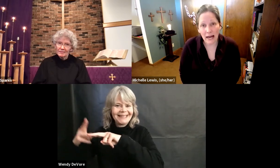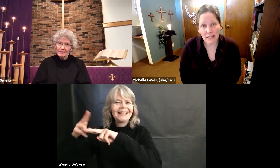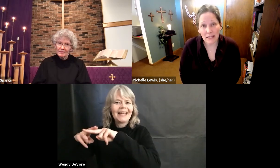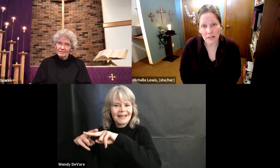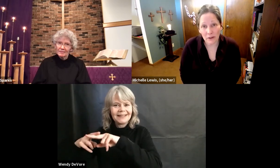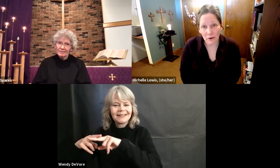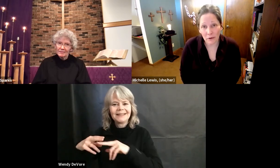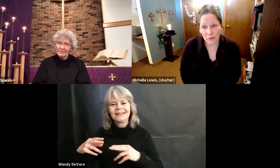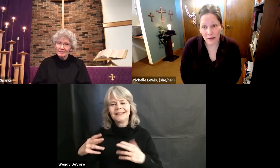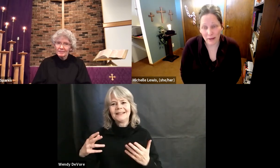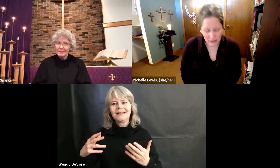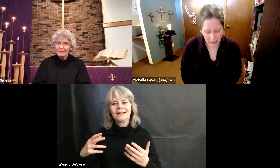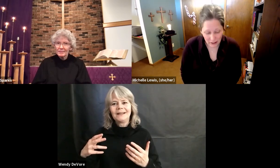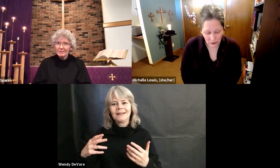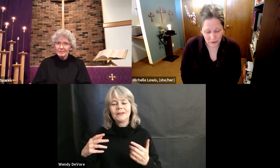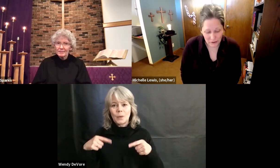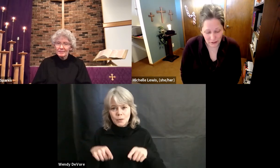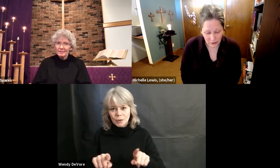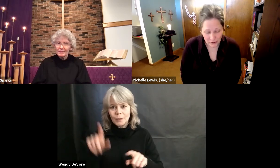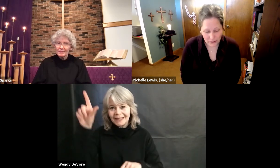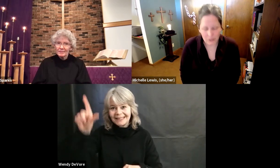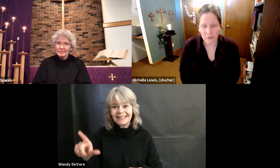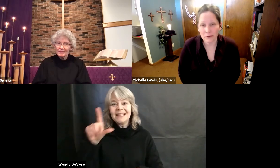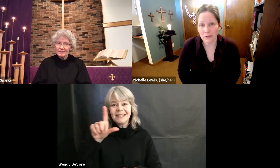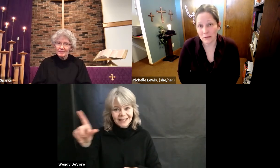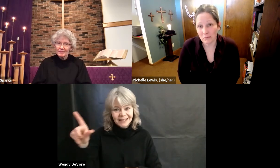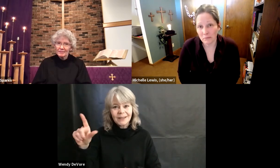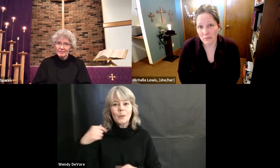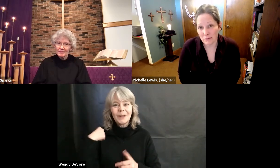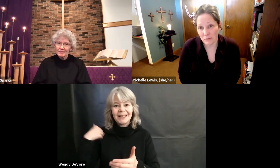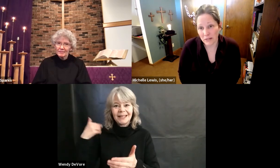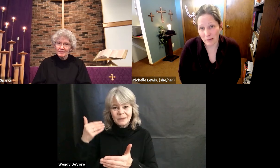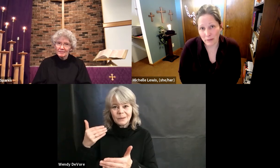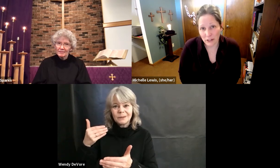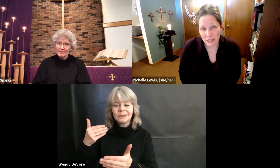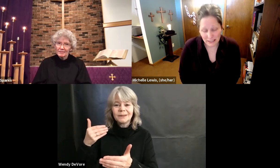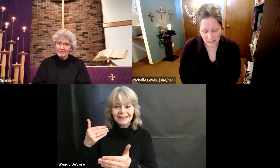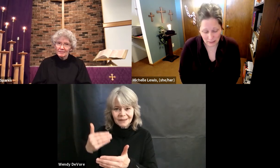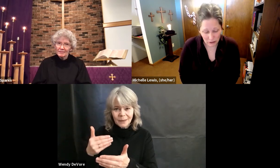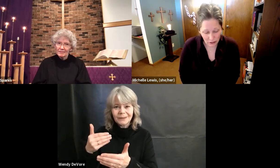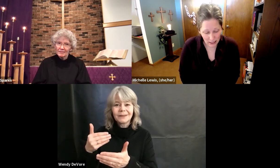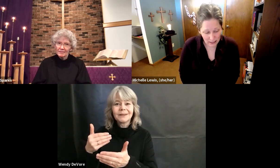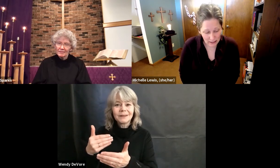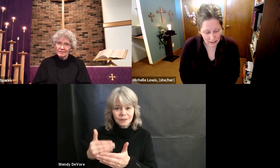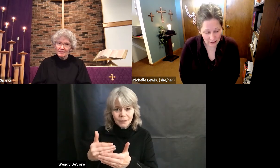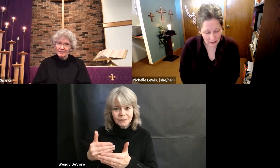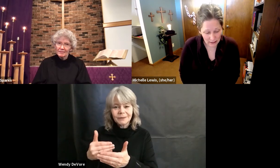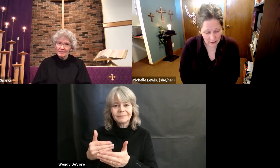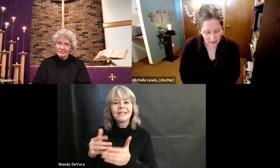Because as we go through Lent, we get closer and closer to the time when Jesus is